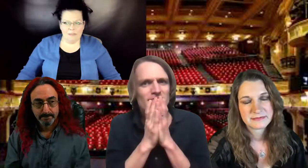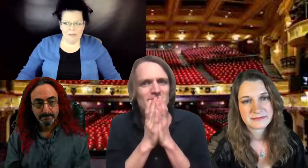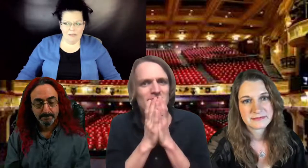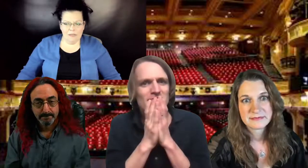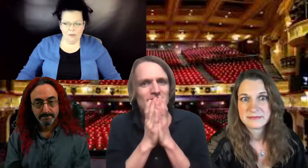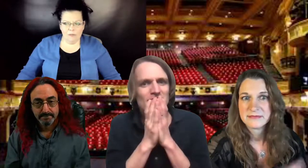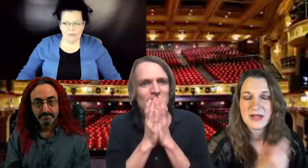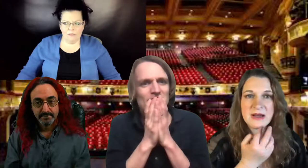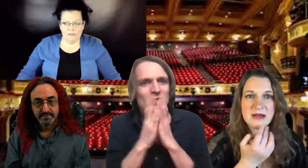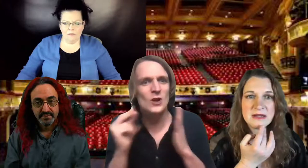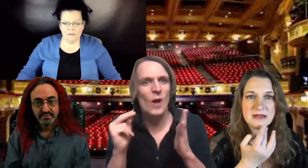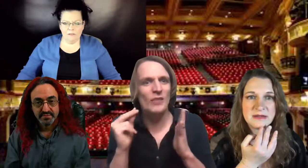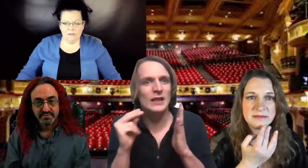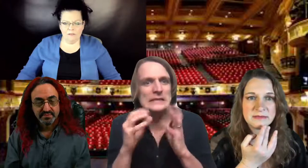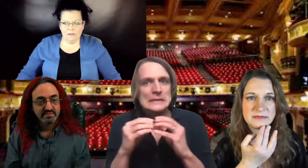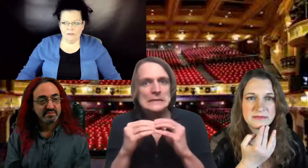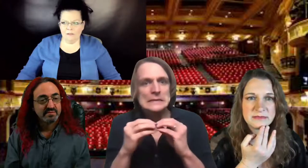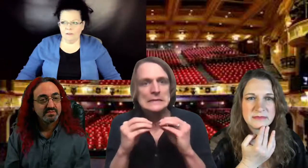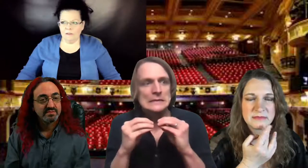I miss anybody? I hope I didn't.